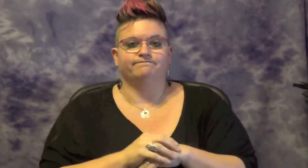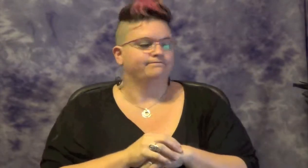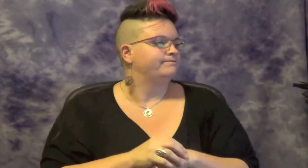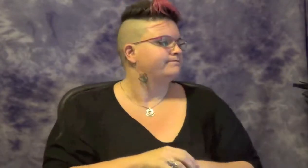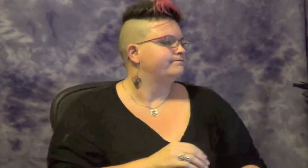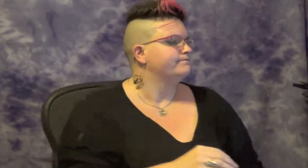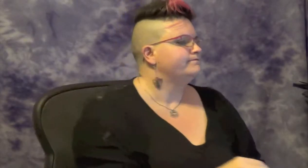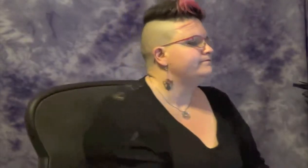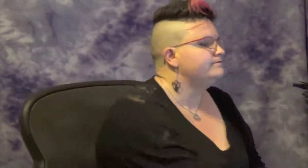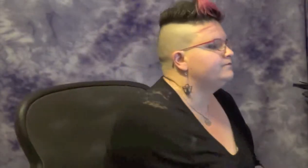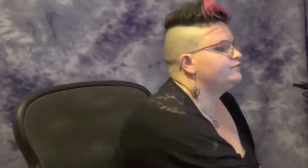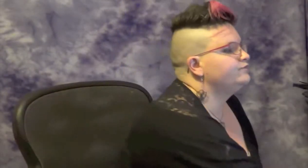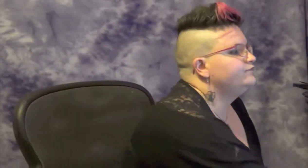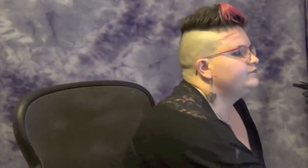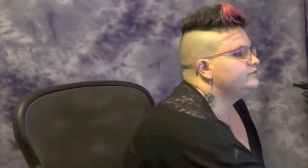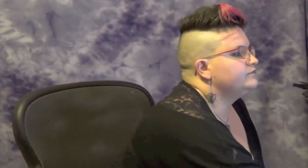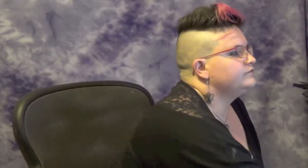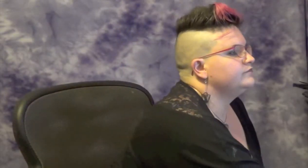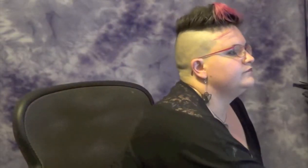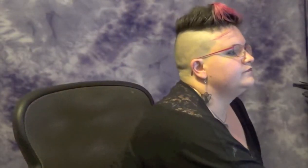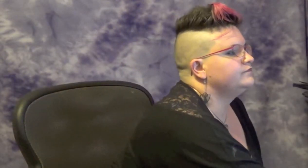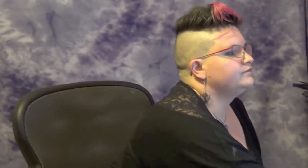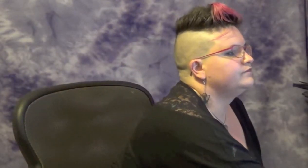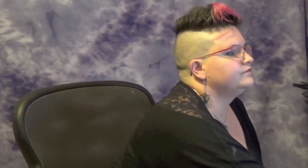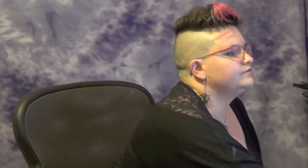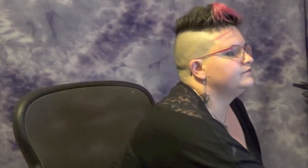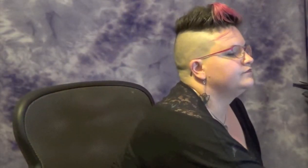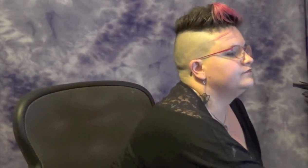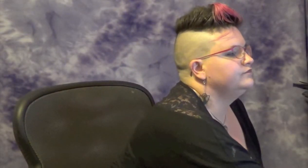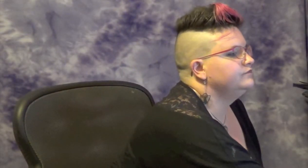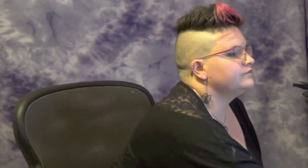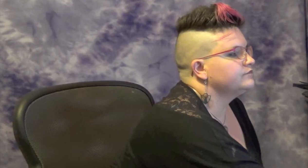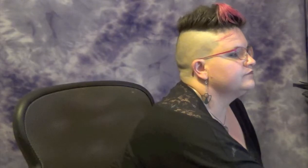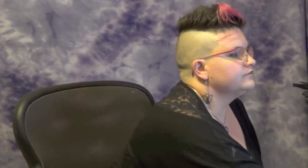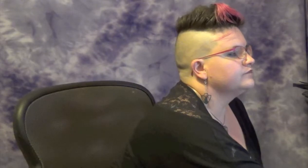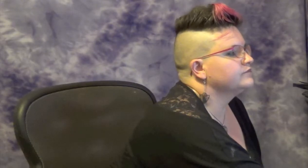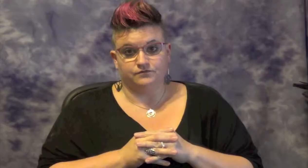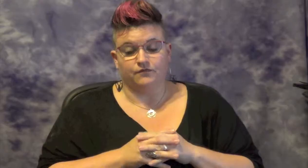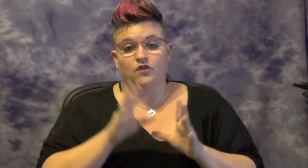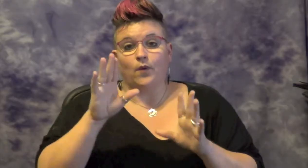not want them to be affiliated or associated with the deaf world.